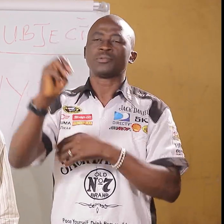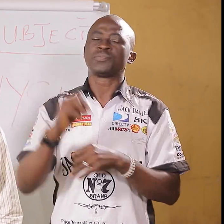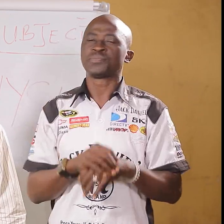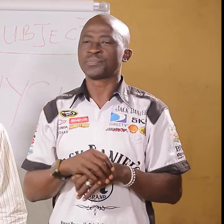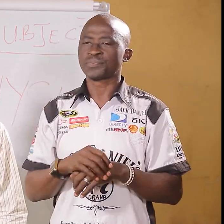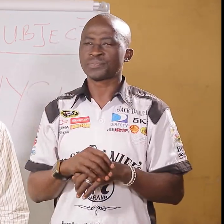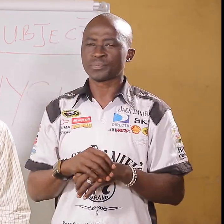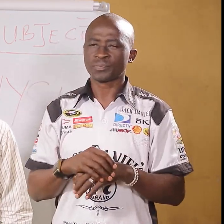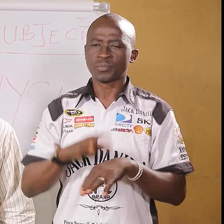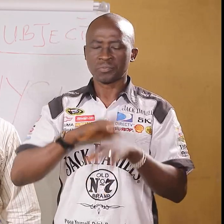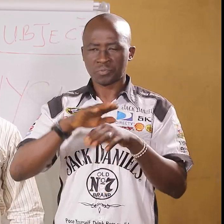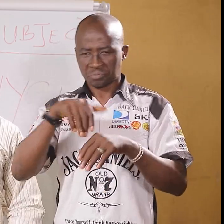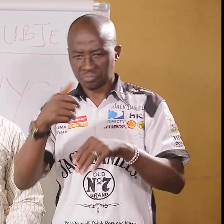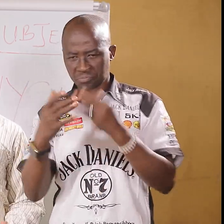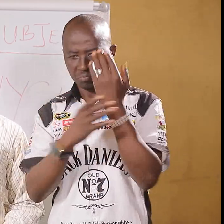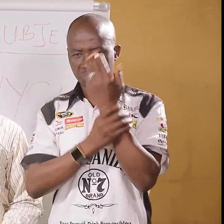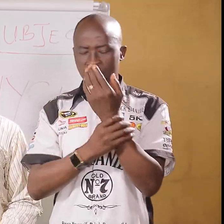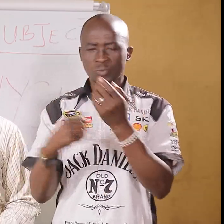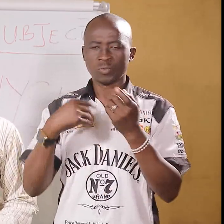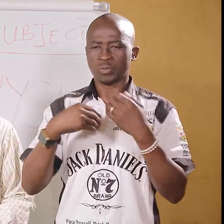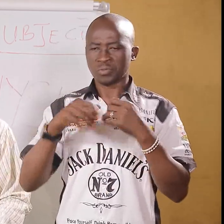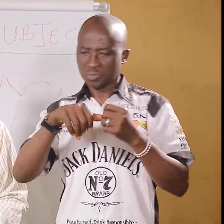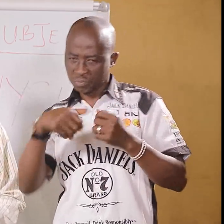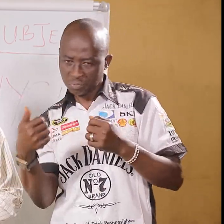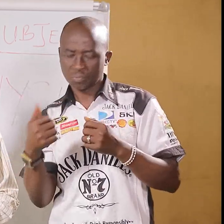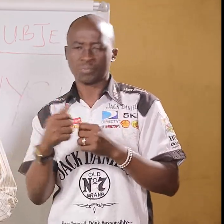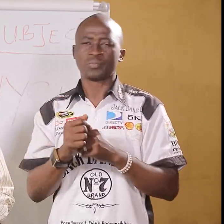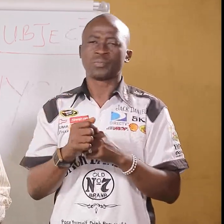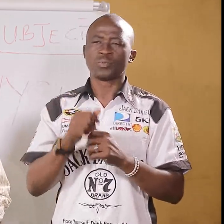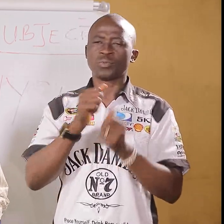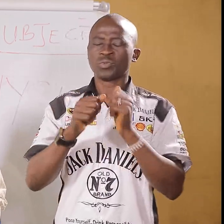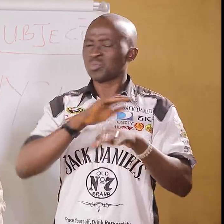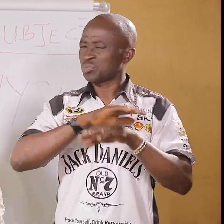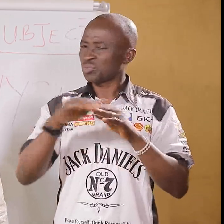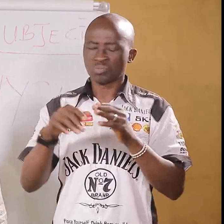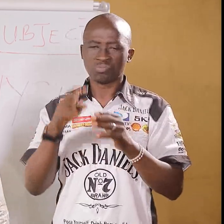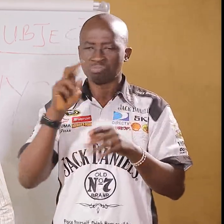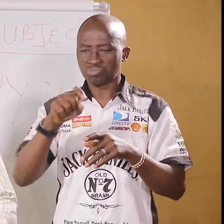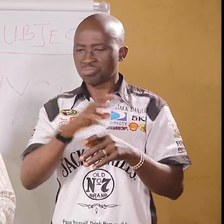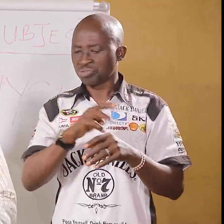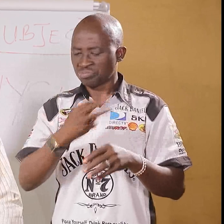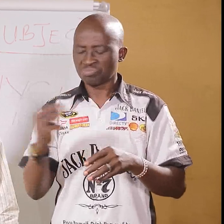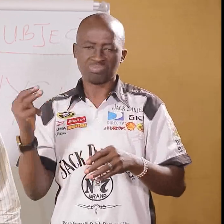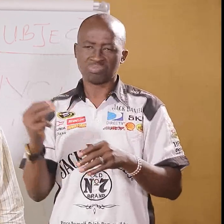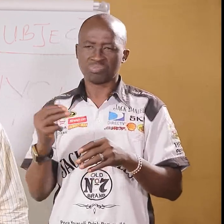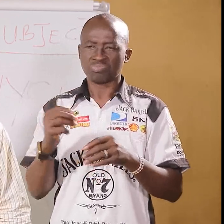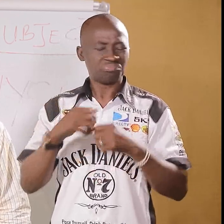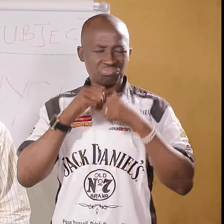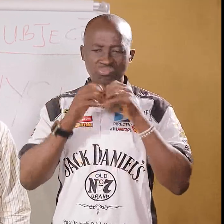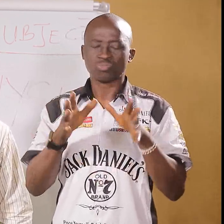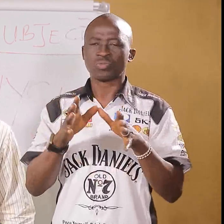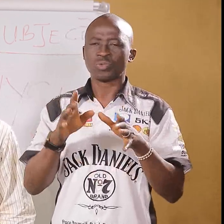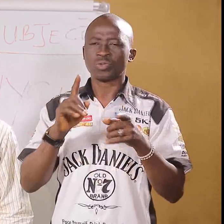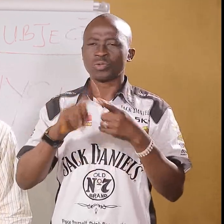possible. On the other hand, we have another set of waves which does not need a material medium, does not need a substance to have